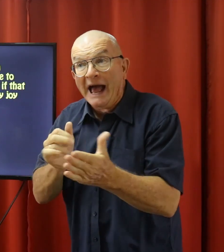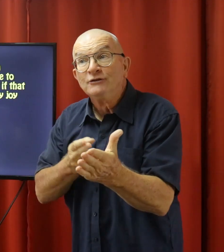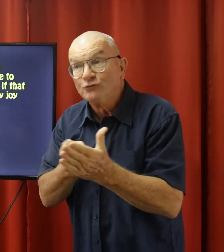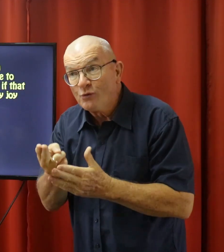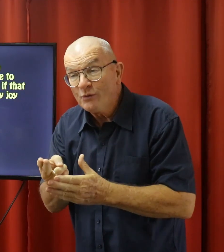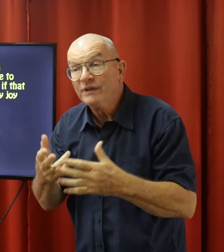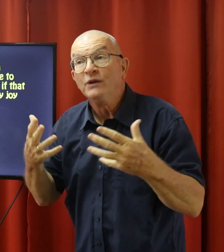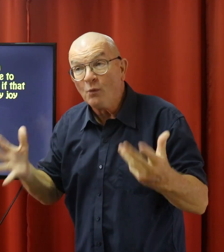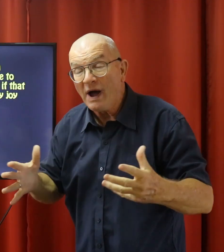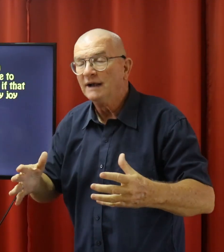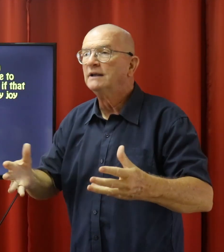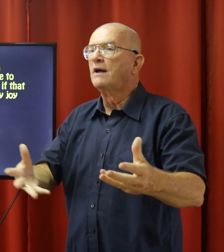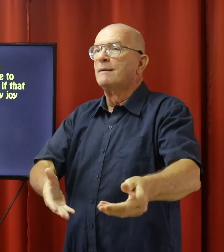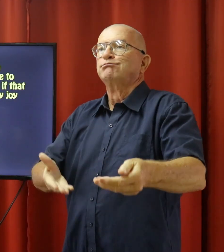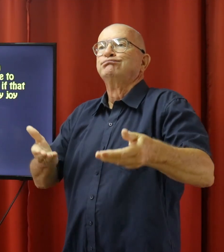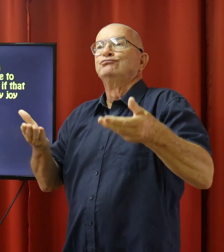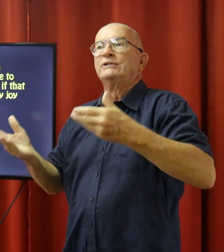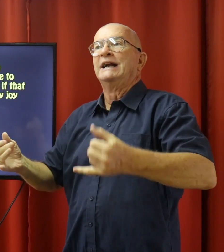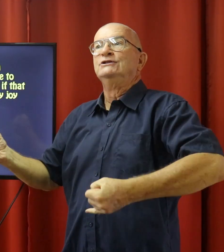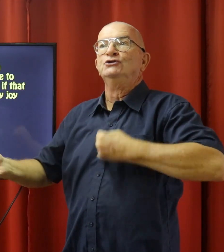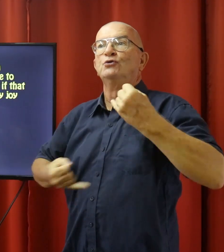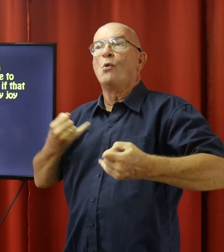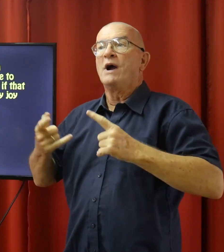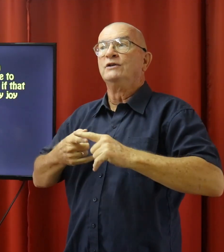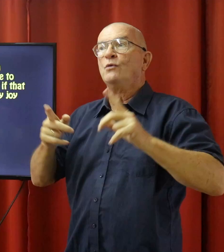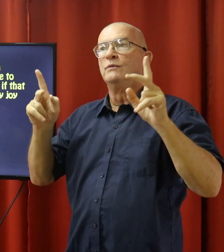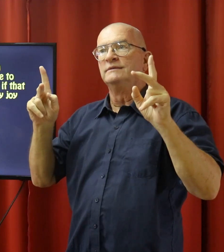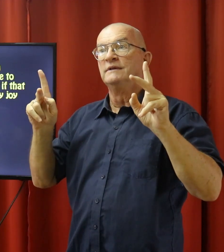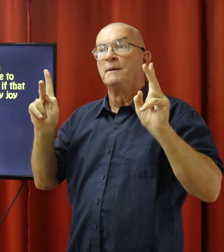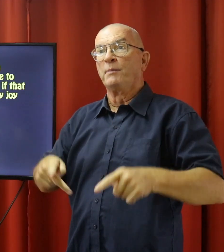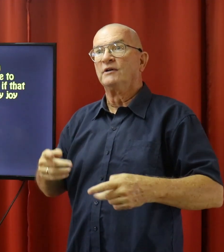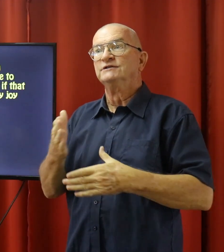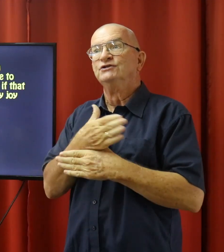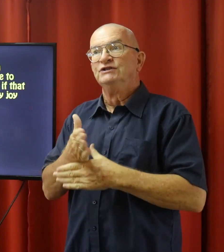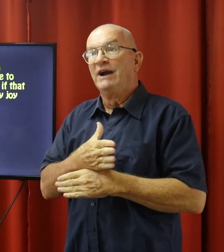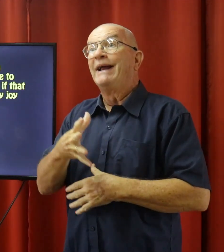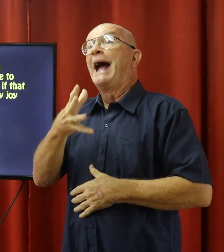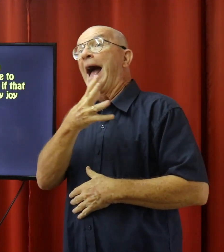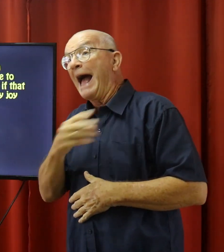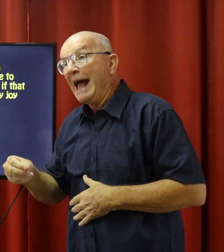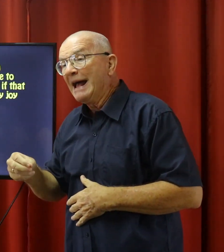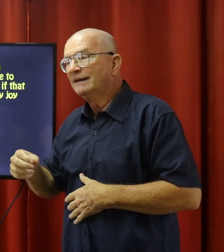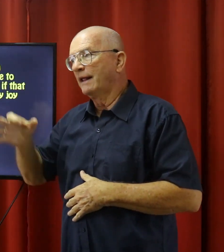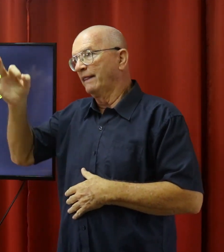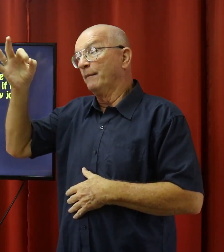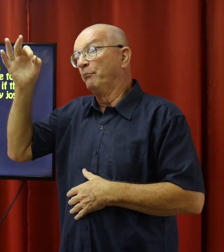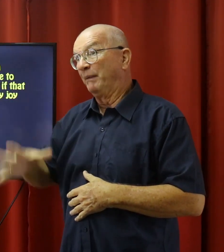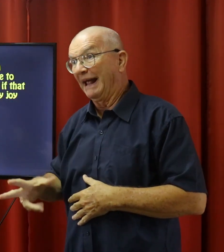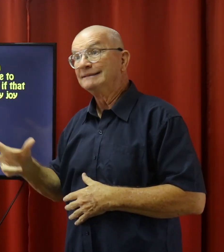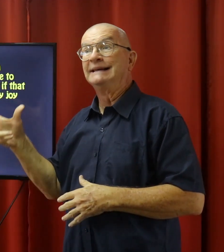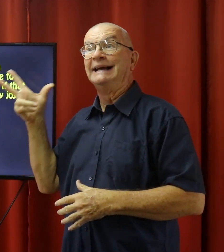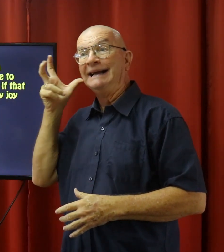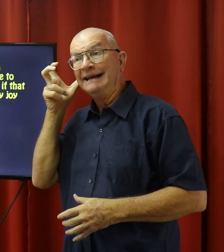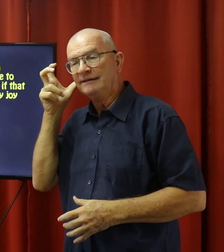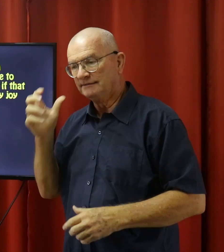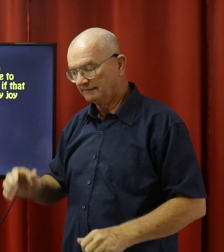And sharing that truth is what brings joy to the person sharing and the pastor hearing about